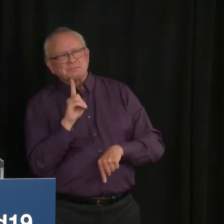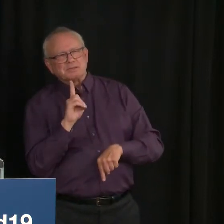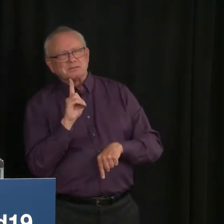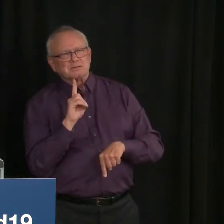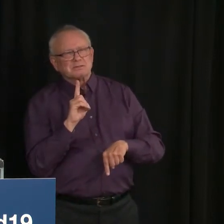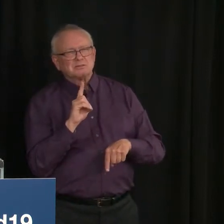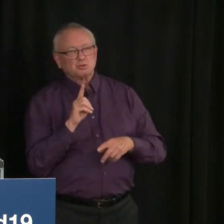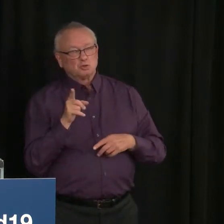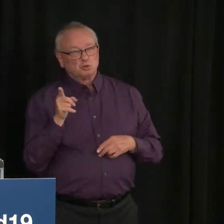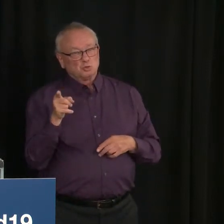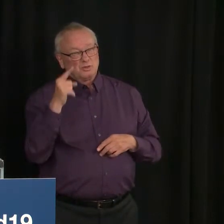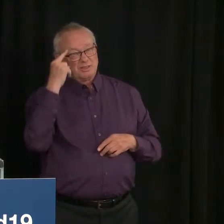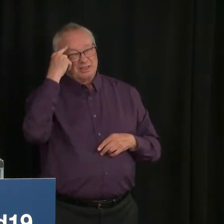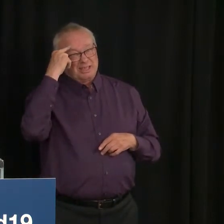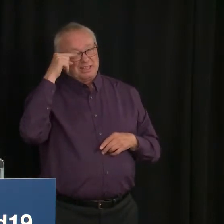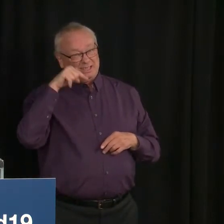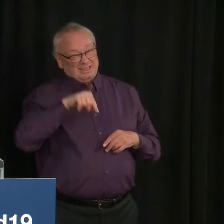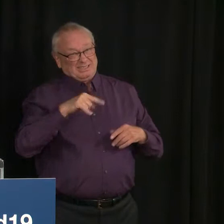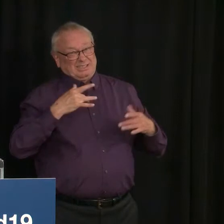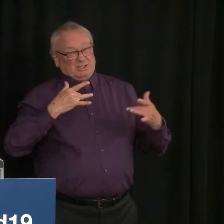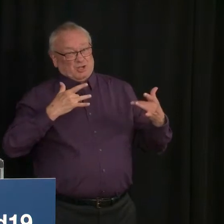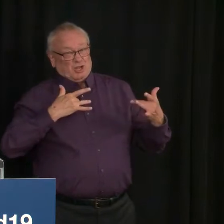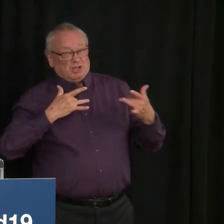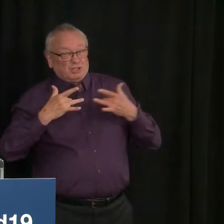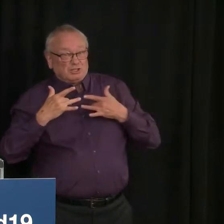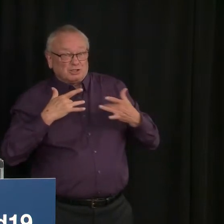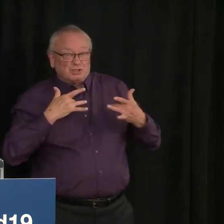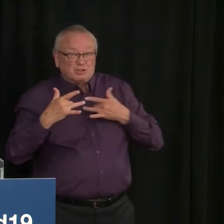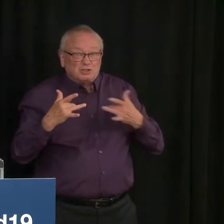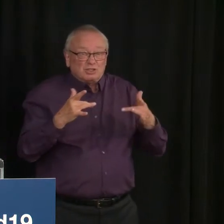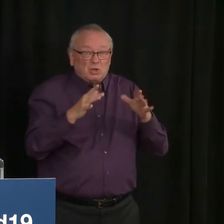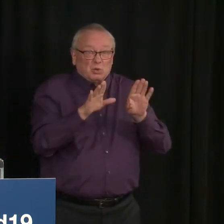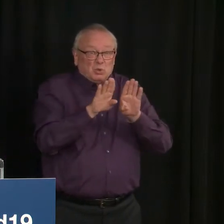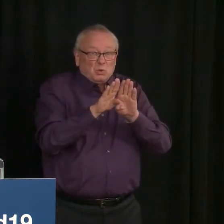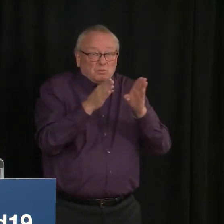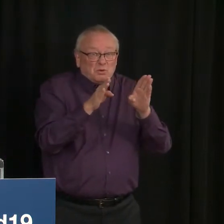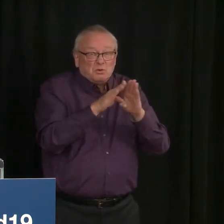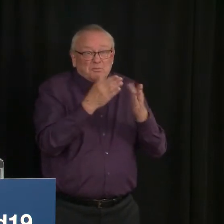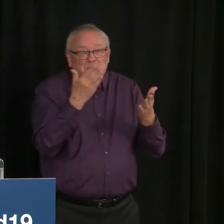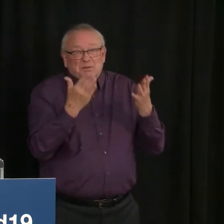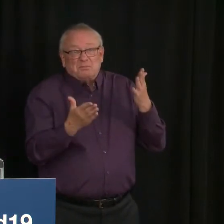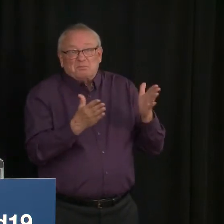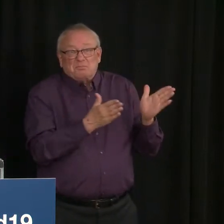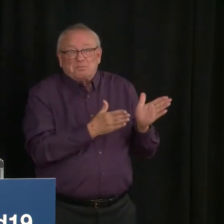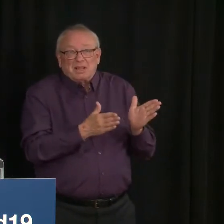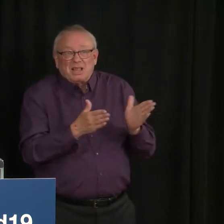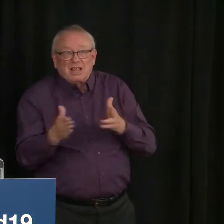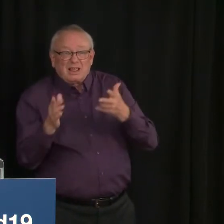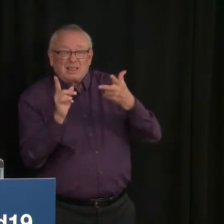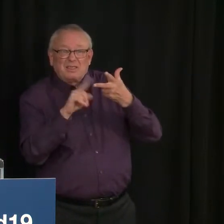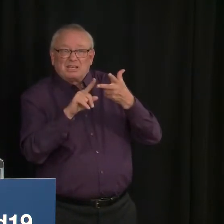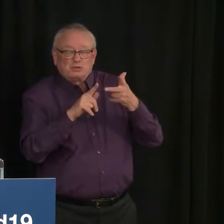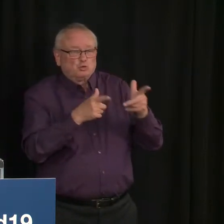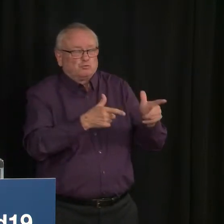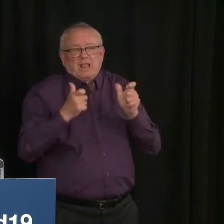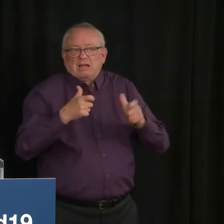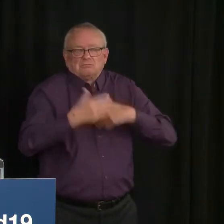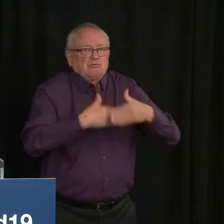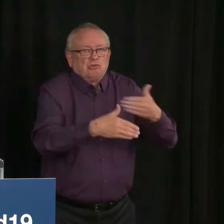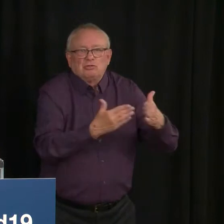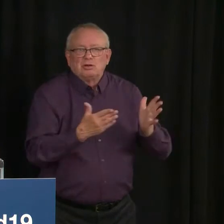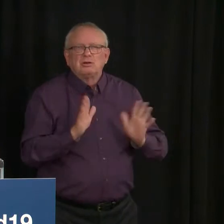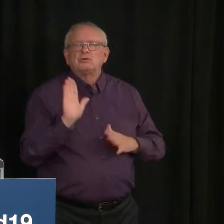who are concerned that the reopening plan perhaps is too fast considering all those